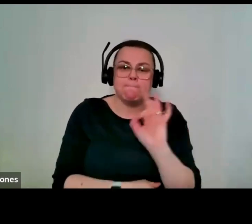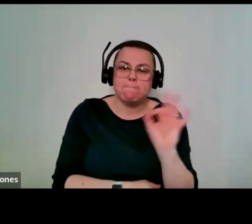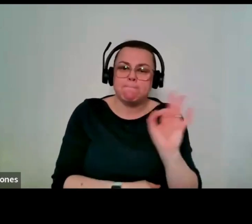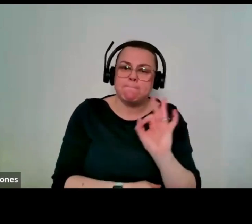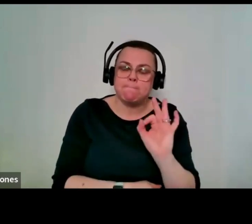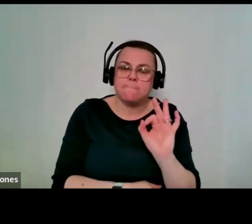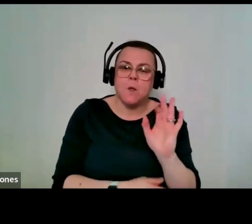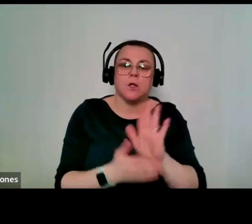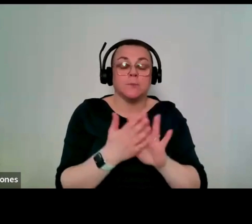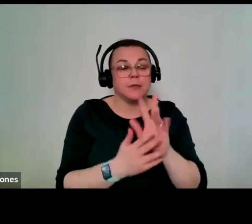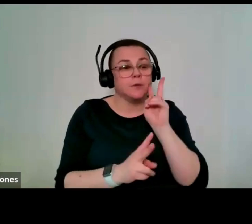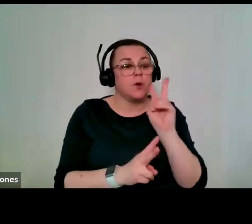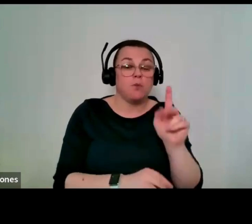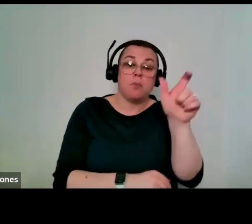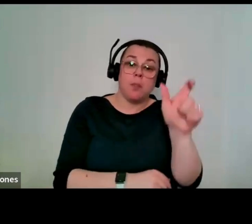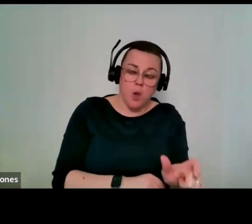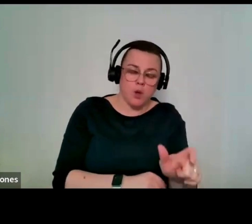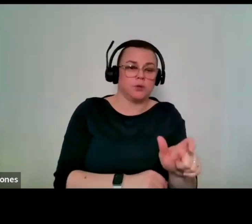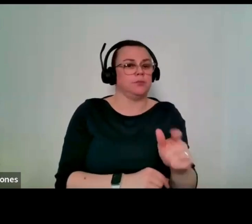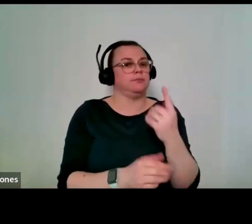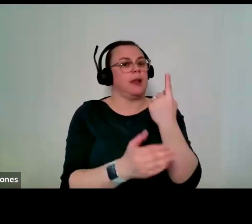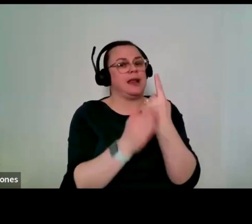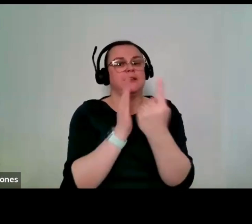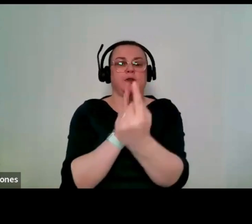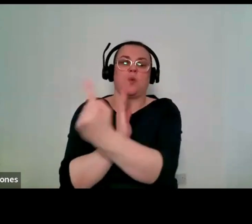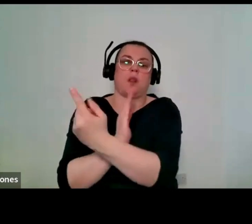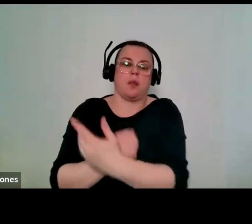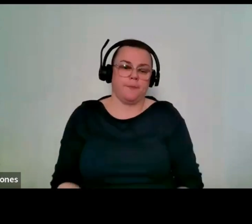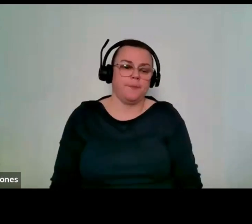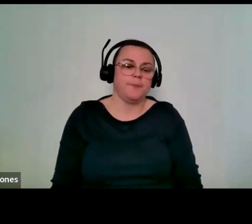always look at each one of us on an individual basis.